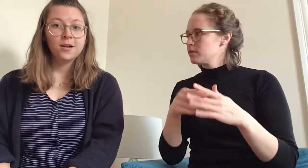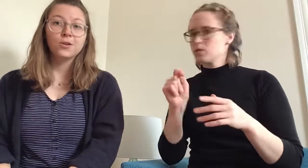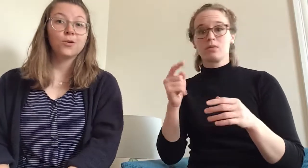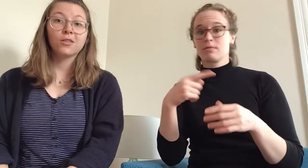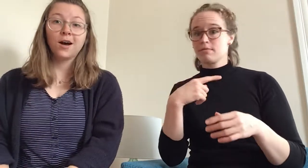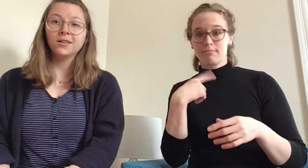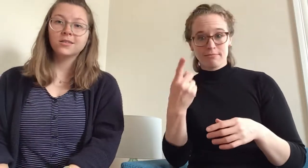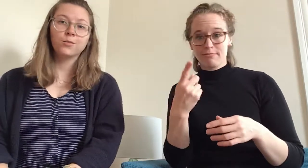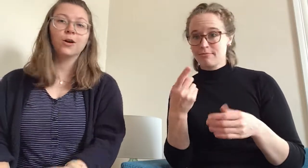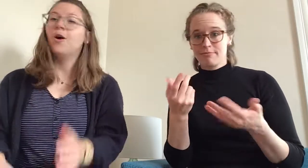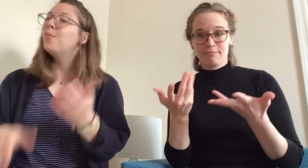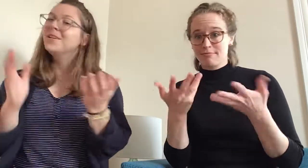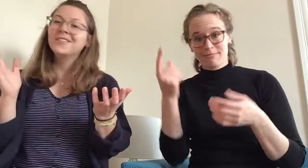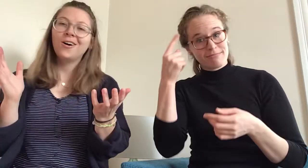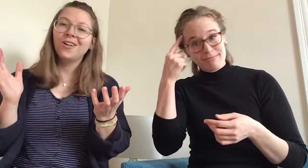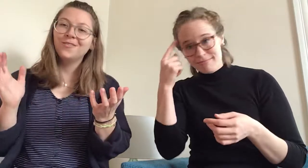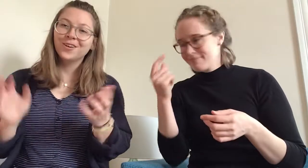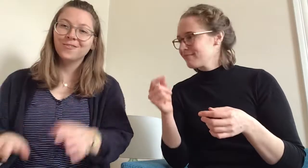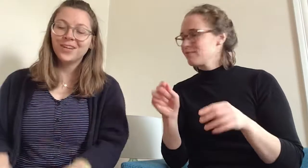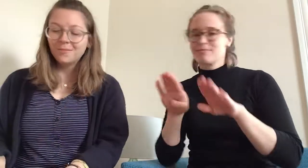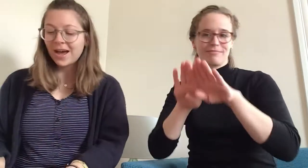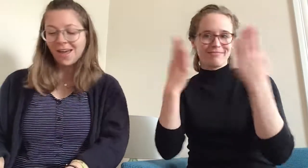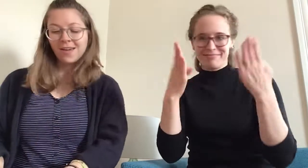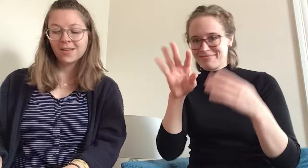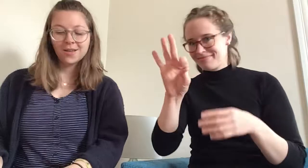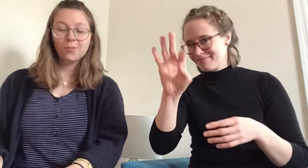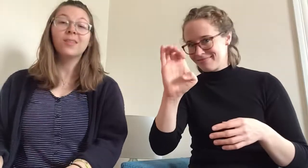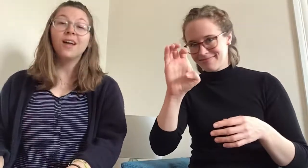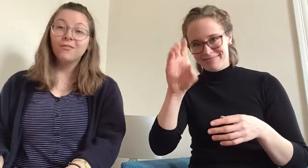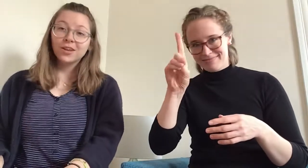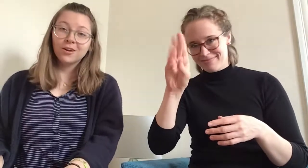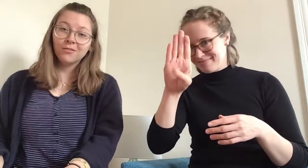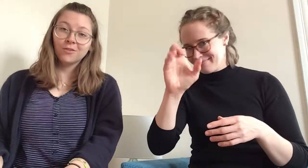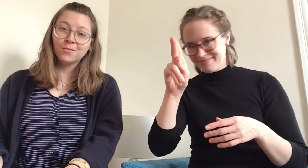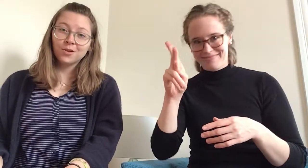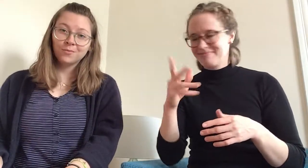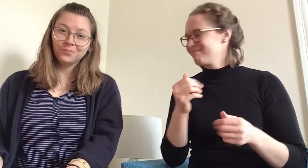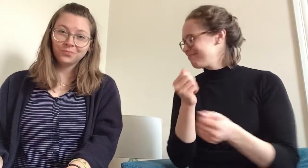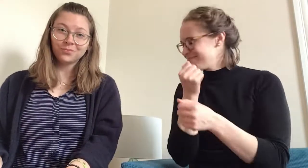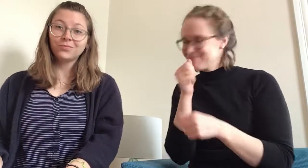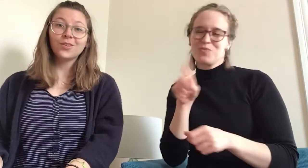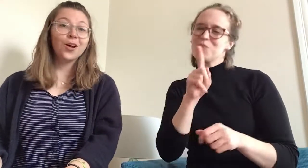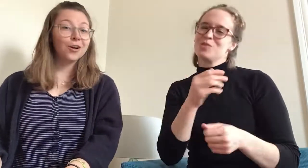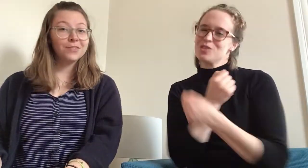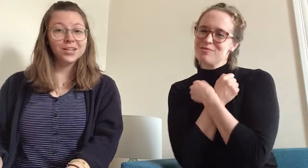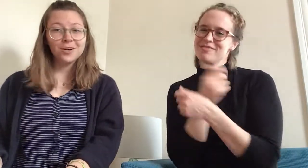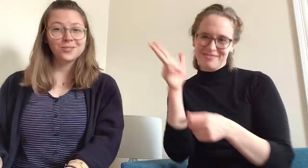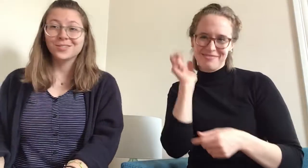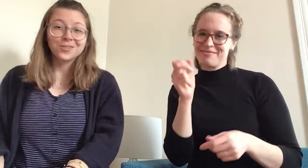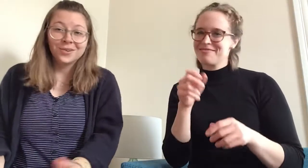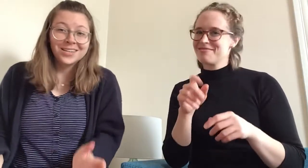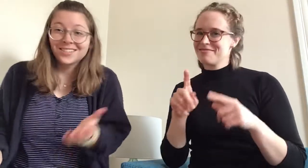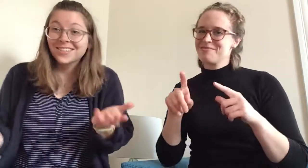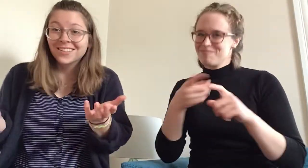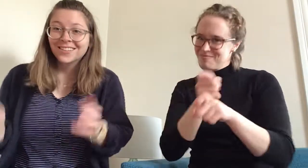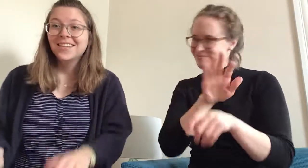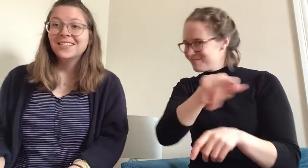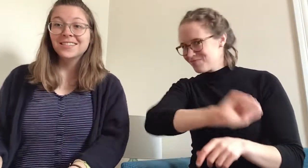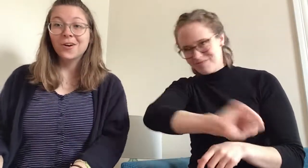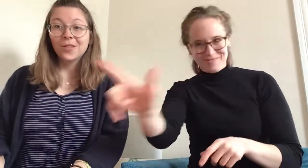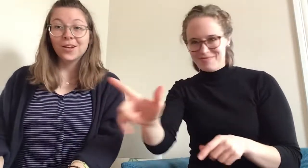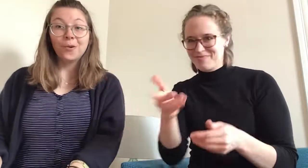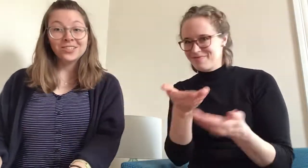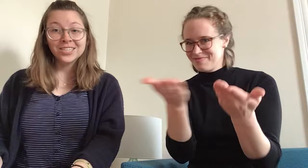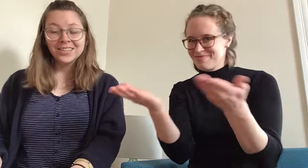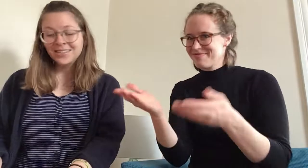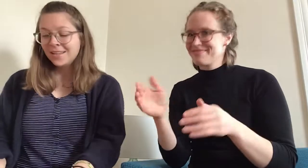posted on your thoughts. We're open to all of your feedback. We love hearing from you on our videos. It's so nice to